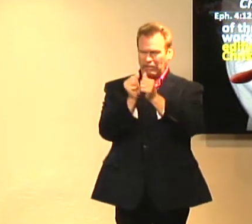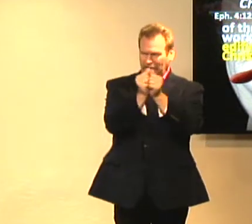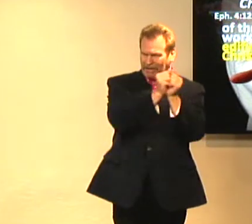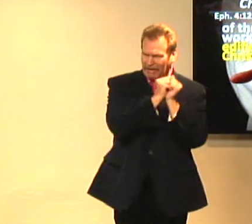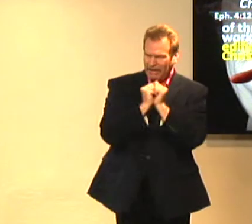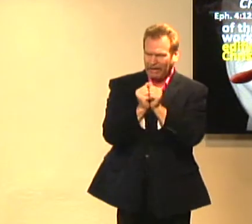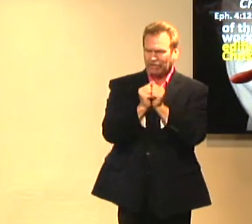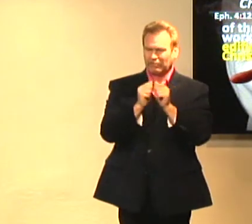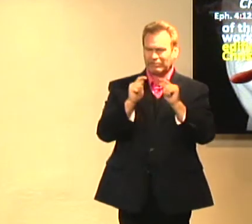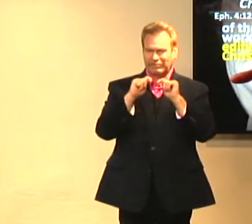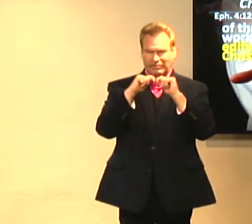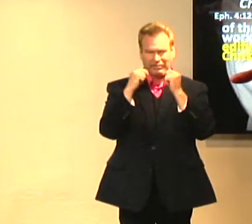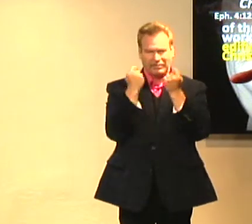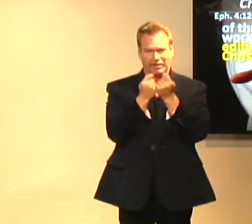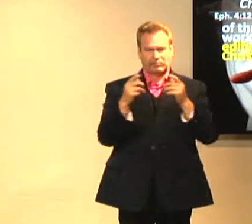to establish a unity,